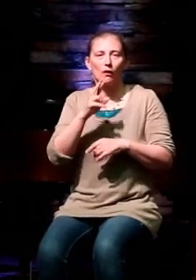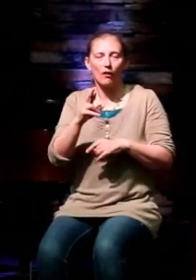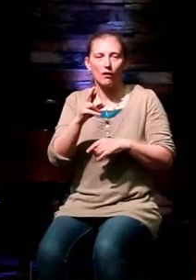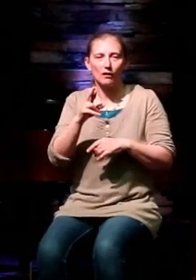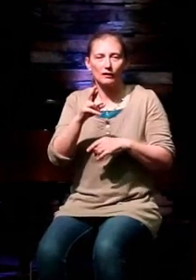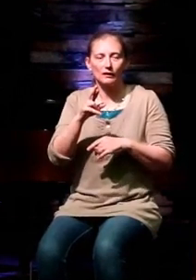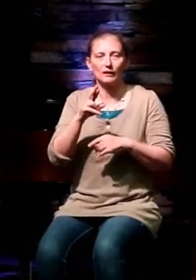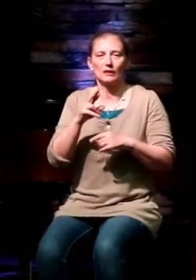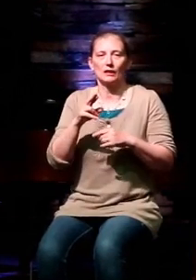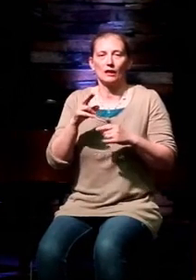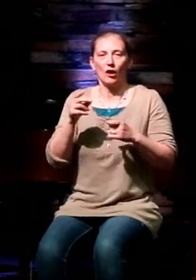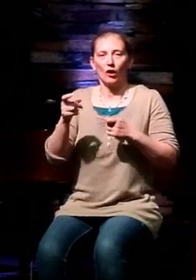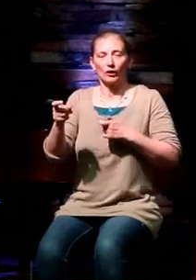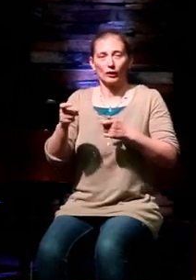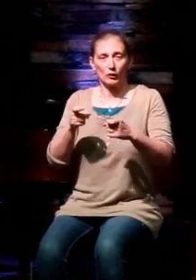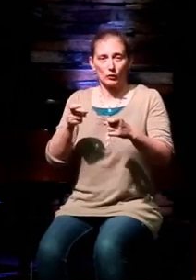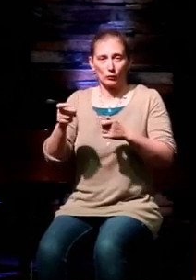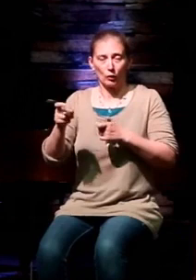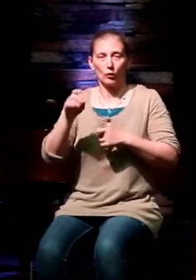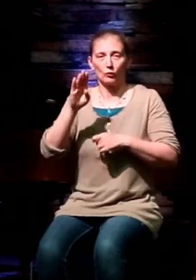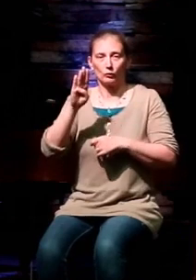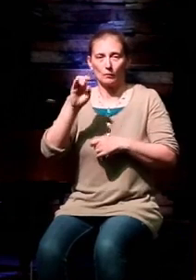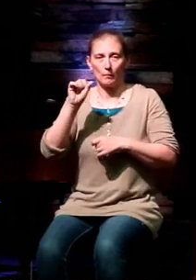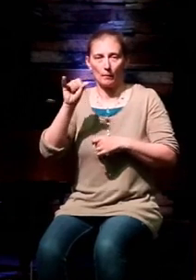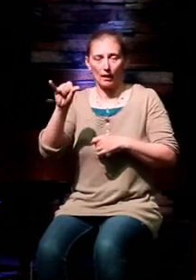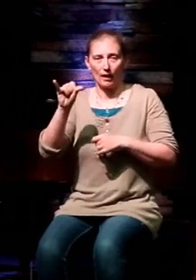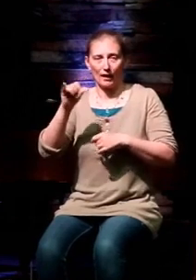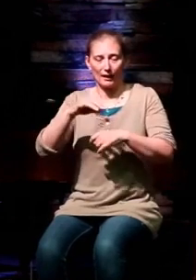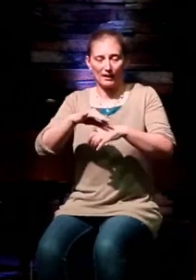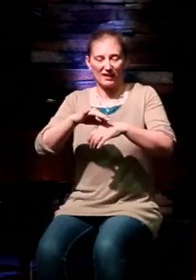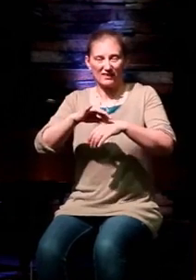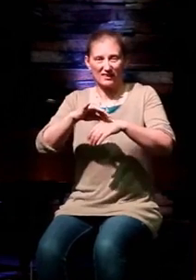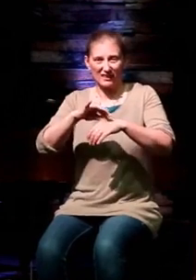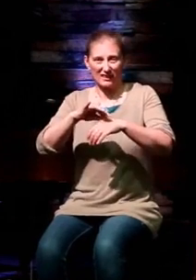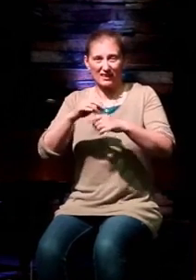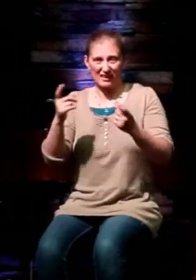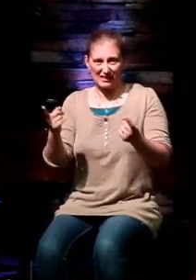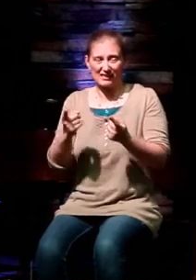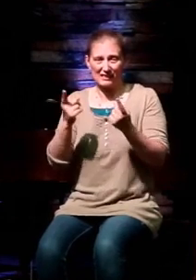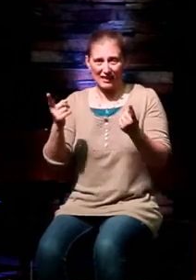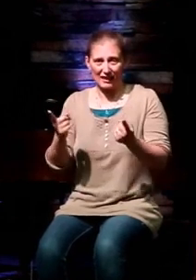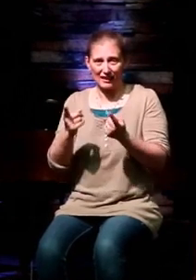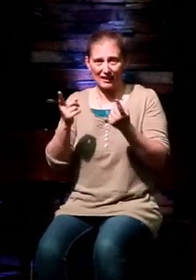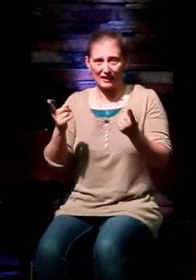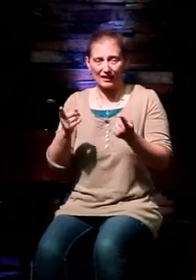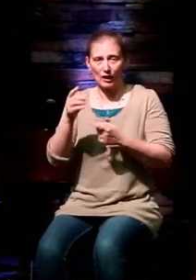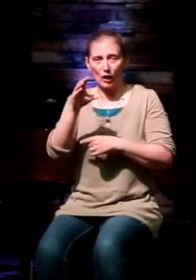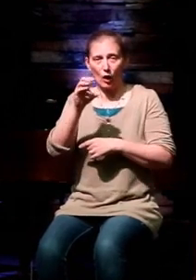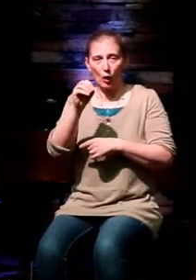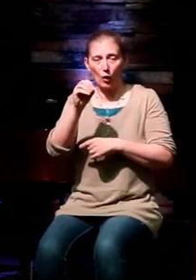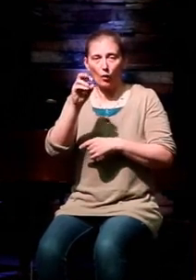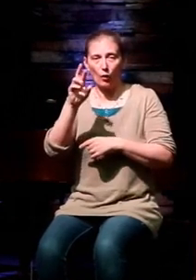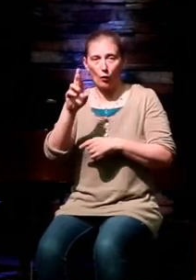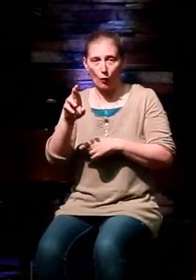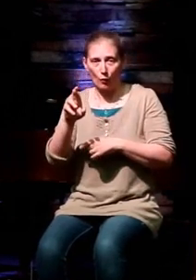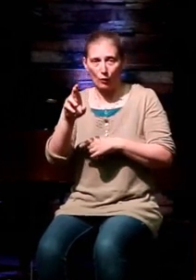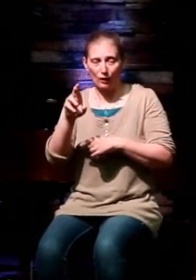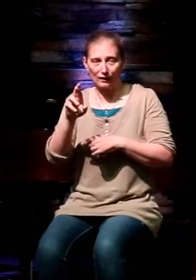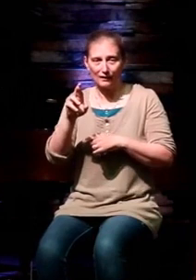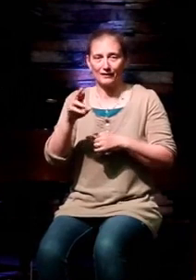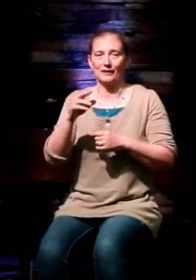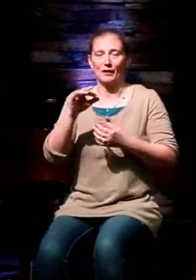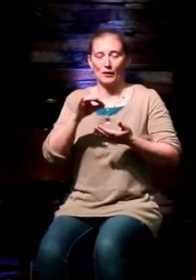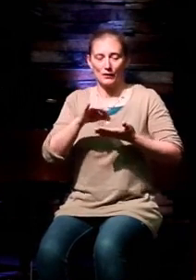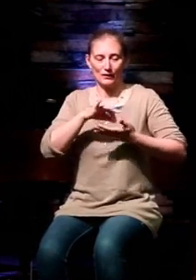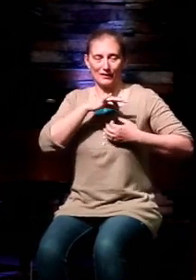life, or you are controlled by the Spirit. And if you're like me, you're saying, wait a minute, God, isn't there a third option? Because neither one of